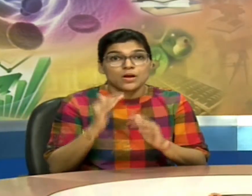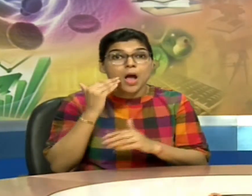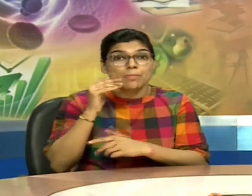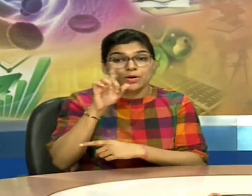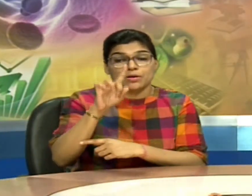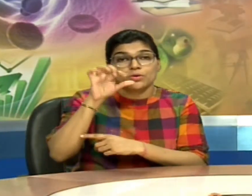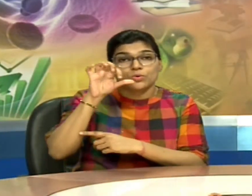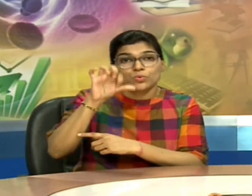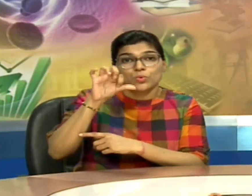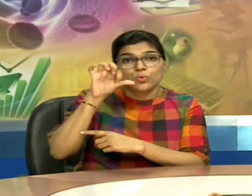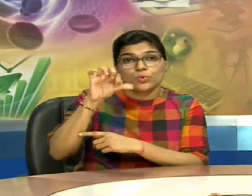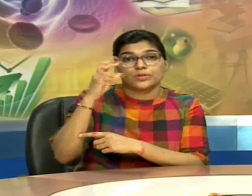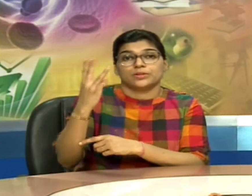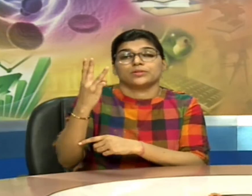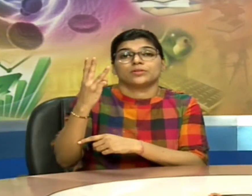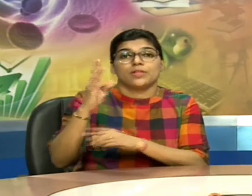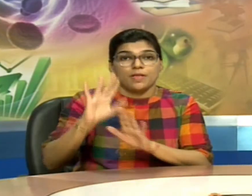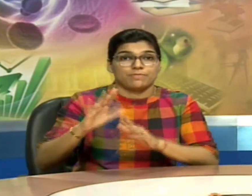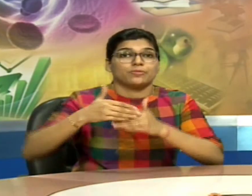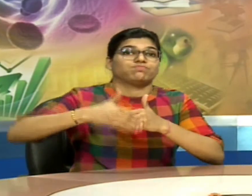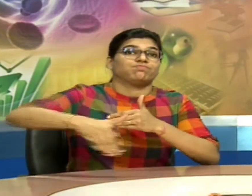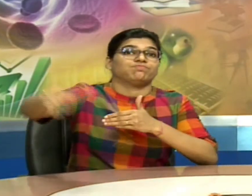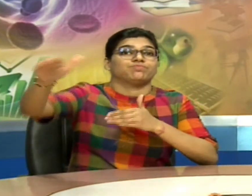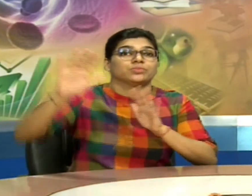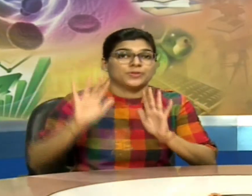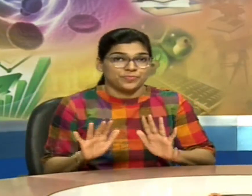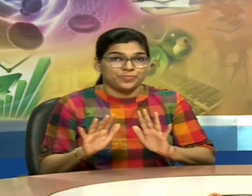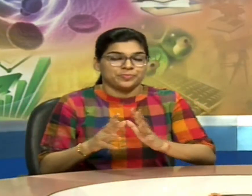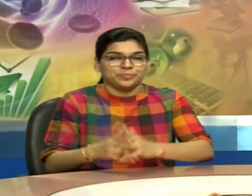that time it is just declared as World Day for Water.